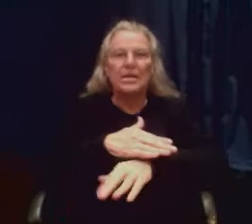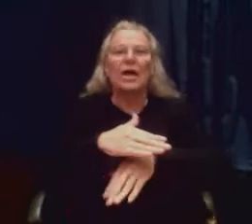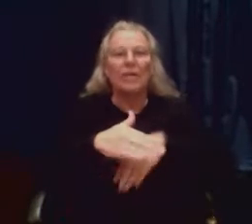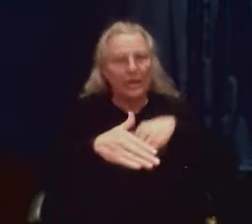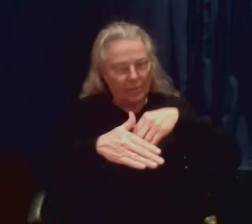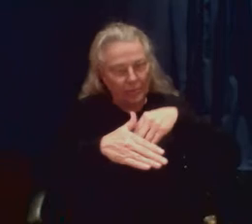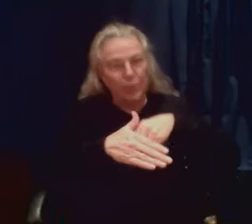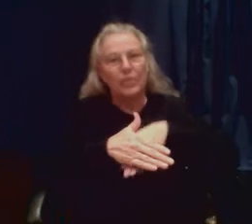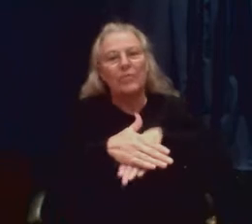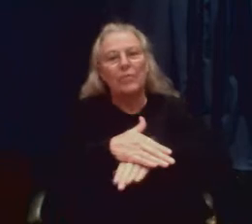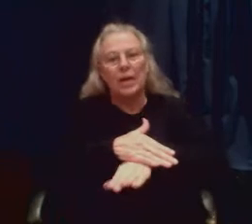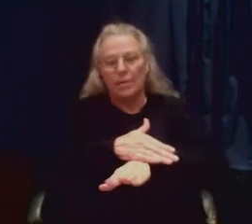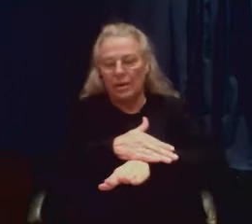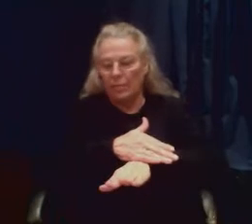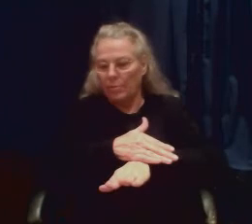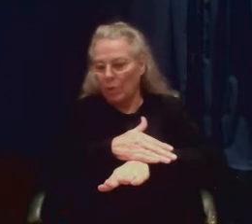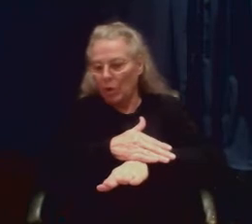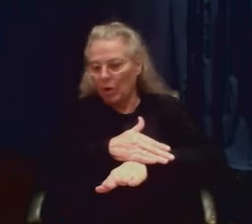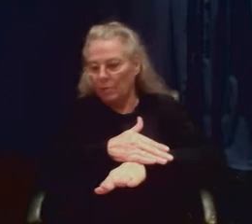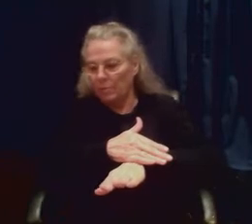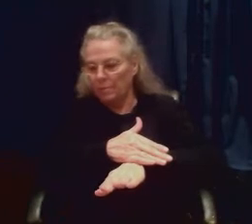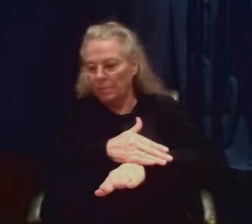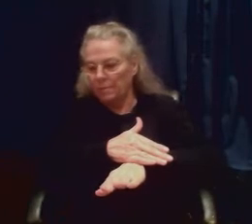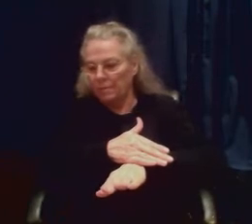out like the birth of a baby, born.